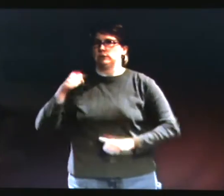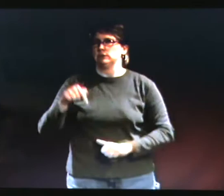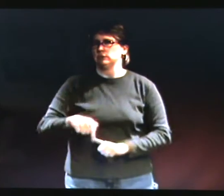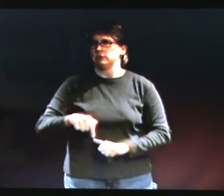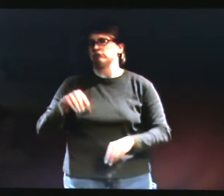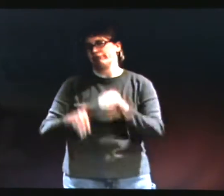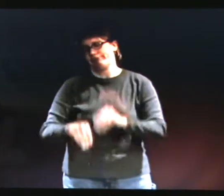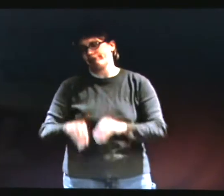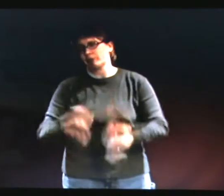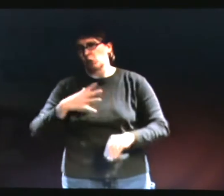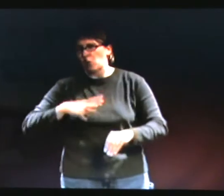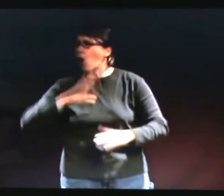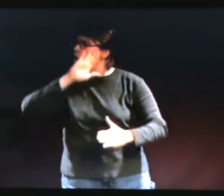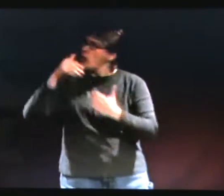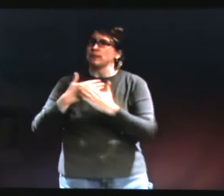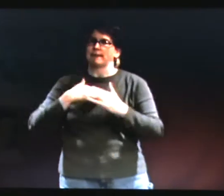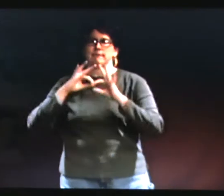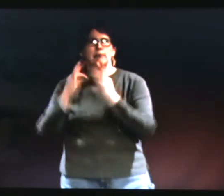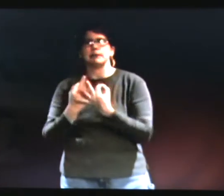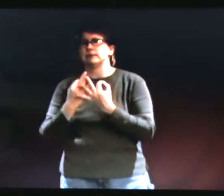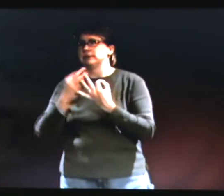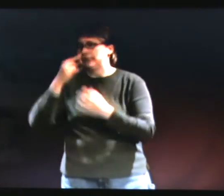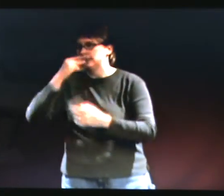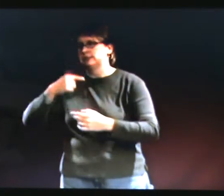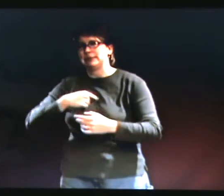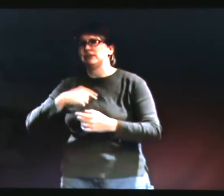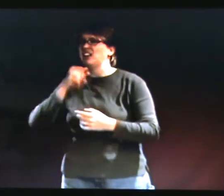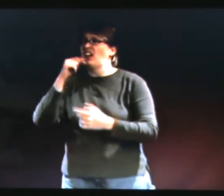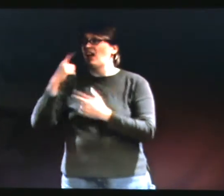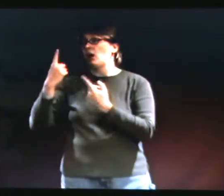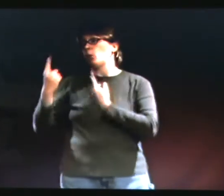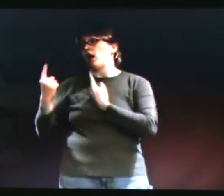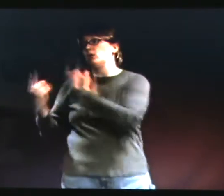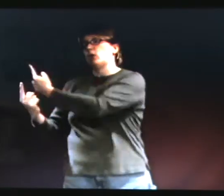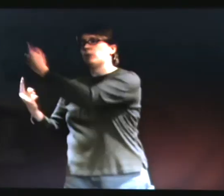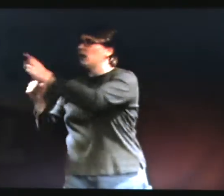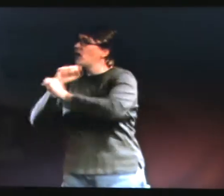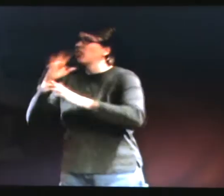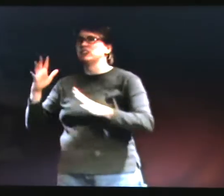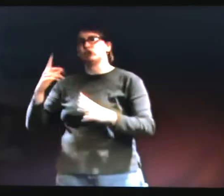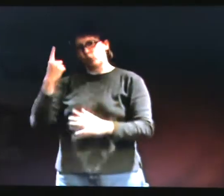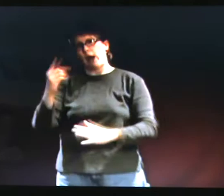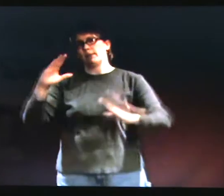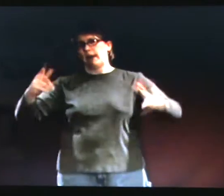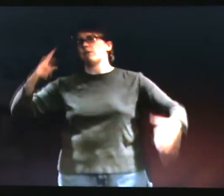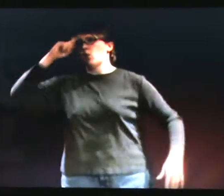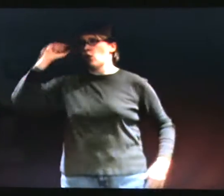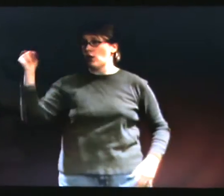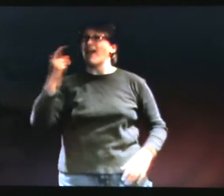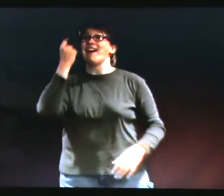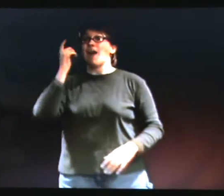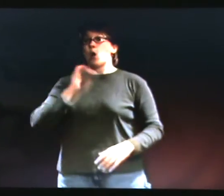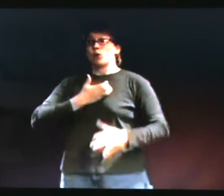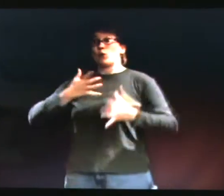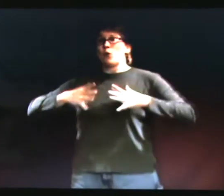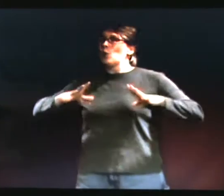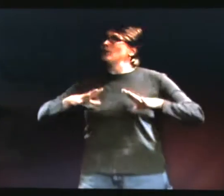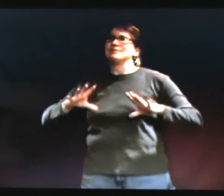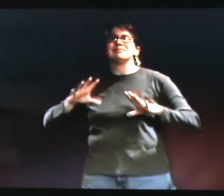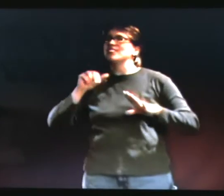And you put your clothing in there, most of your clothing. All of my family's, the kids, mine, we put all of them together. We don't have separate bags, that's